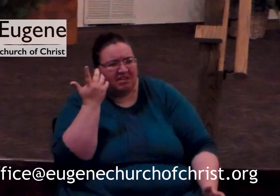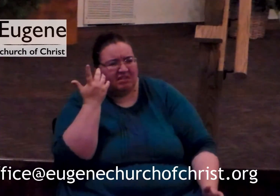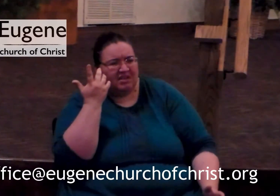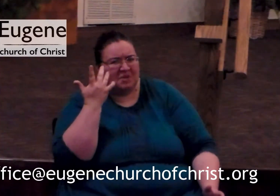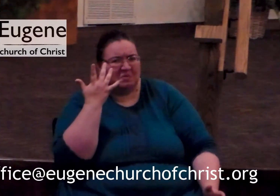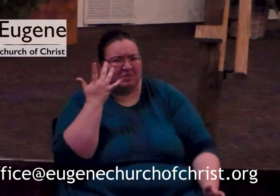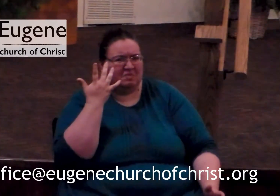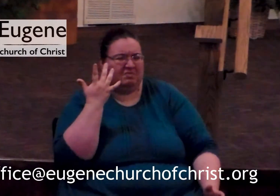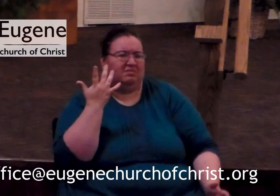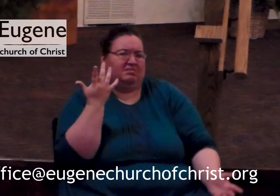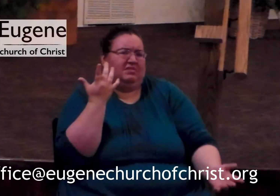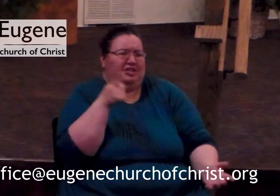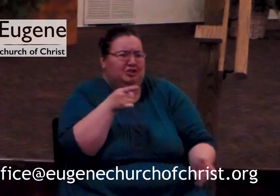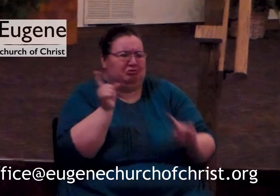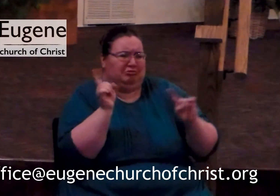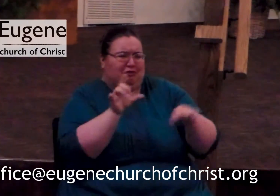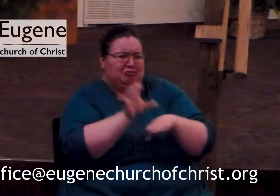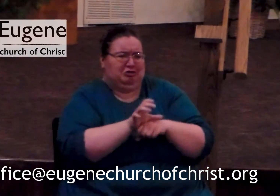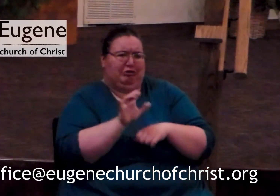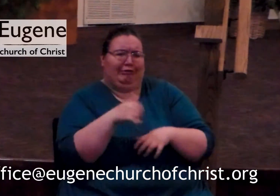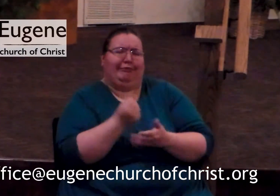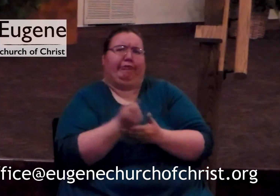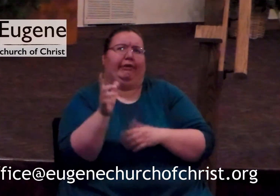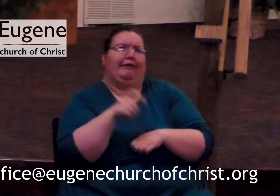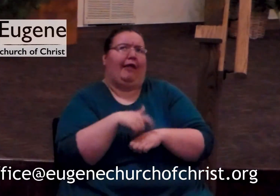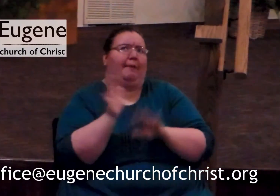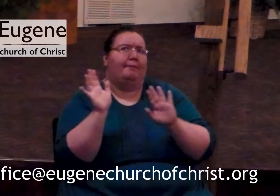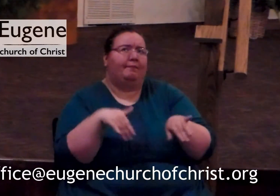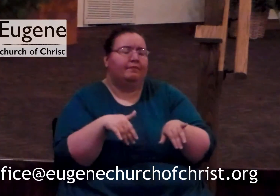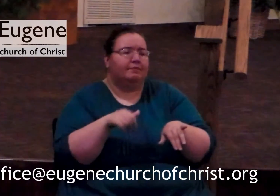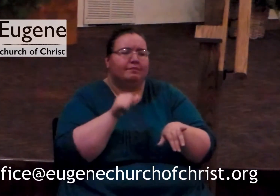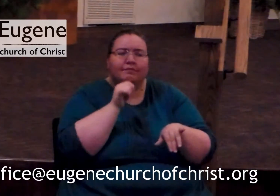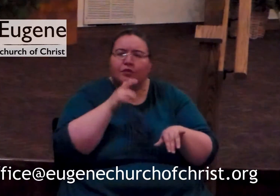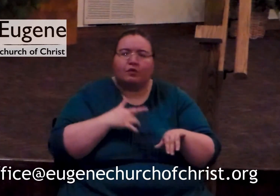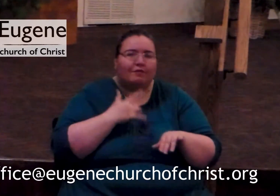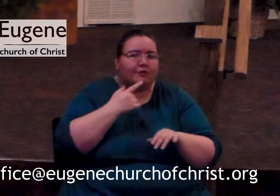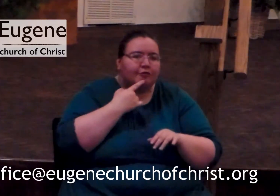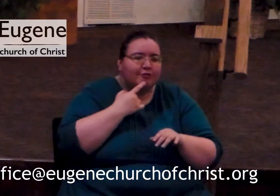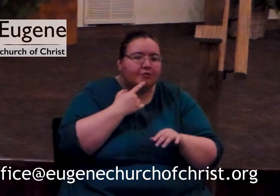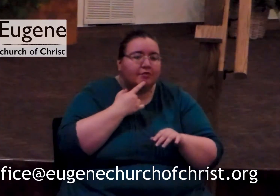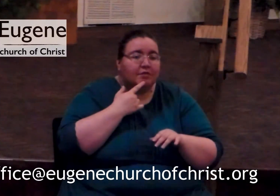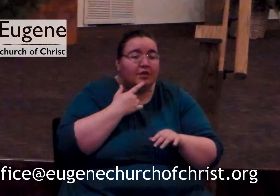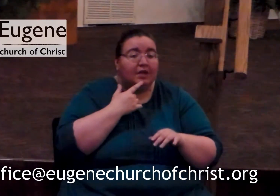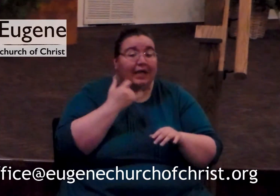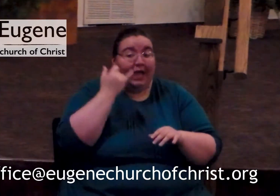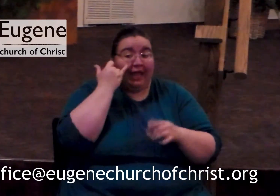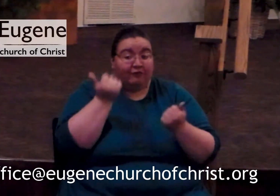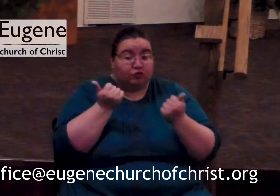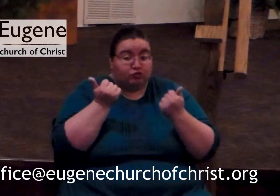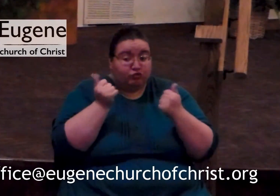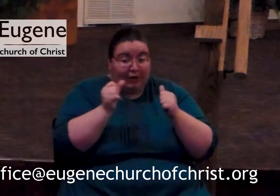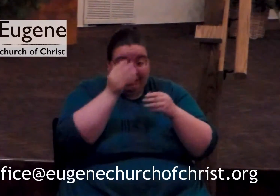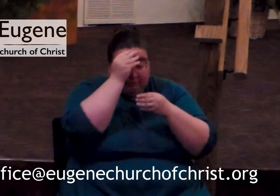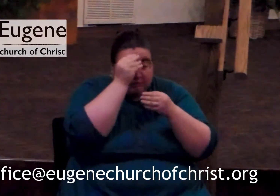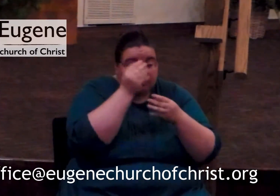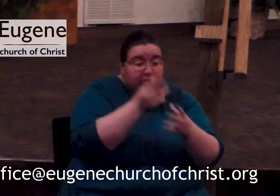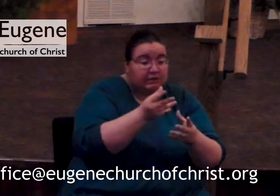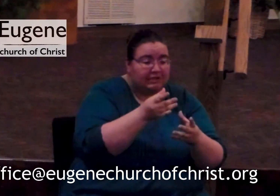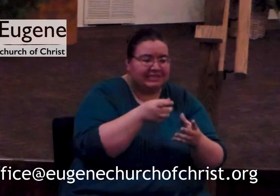time. Don't be discouraged when you try to talk to people about the story and they're not quite ready to hear it, or they hear it and